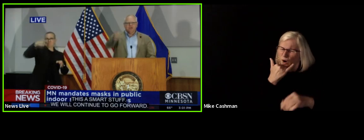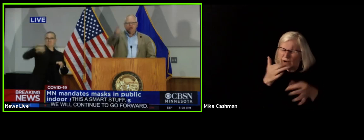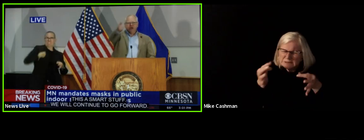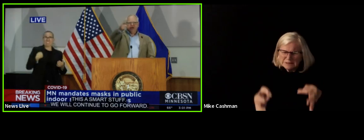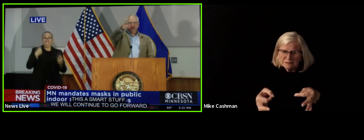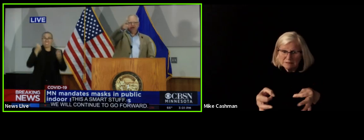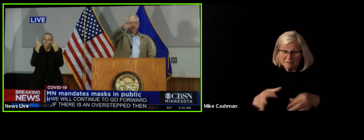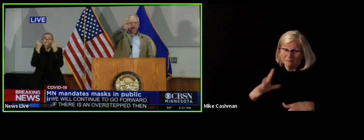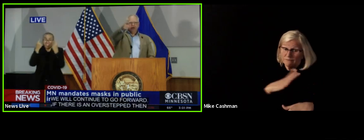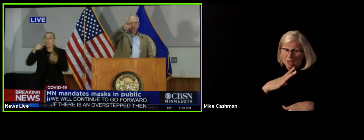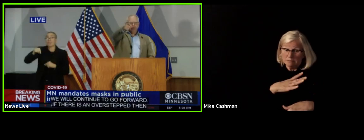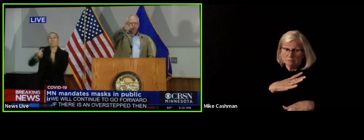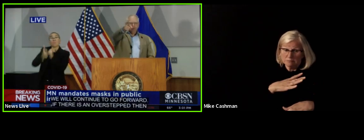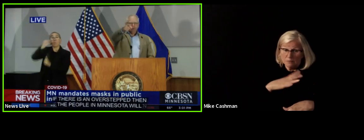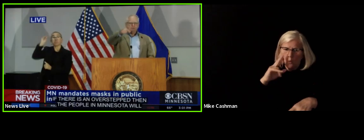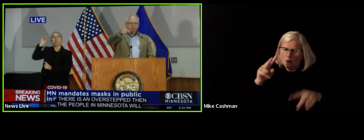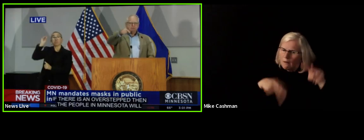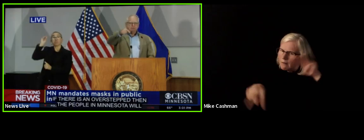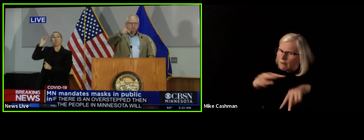this. Kevin, you got a follow-up?